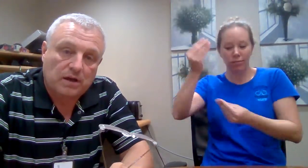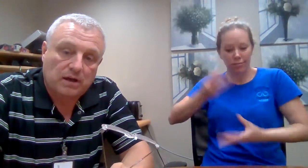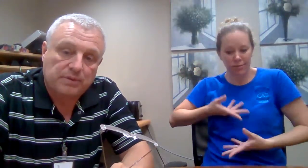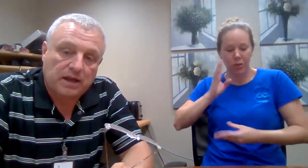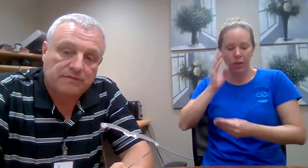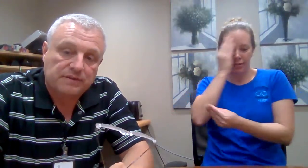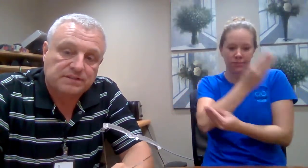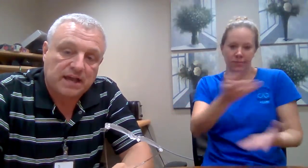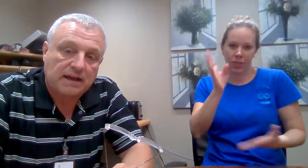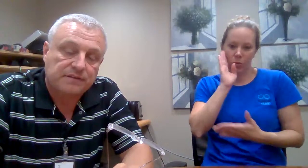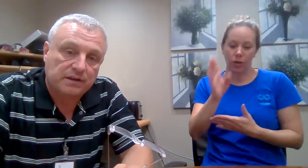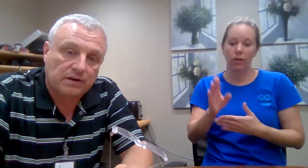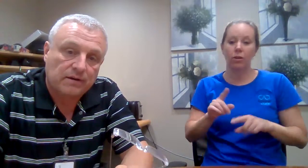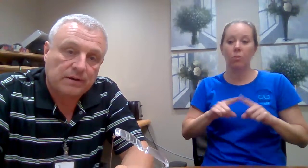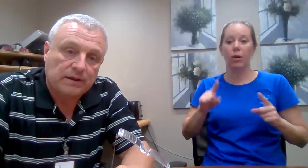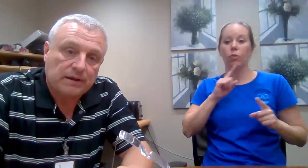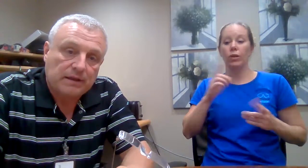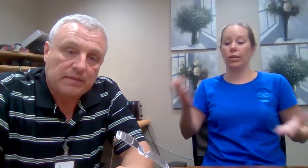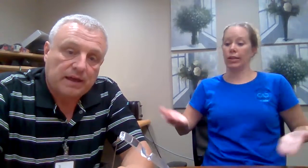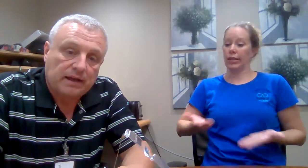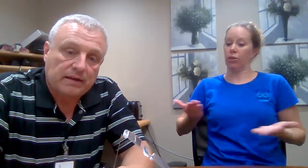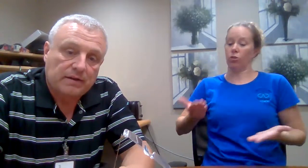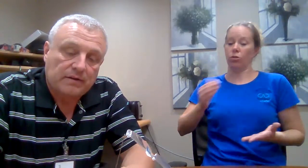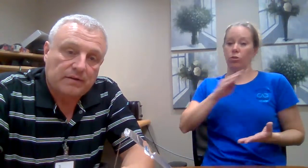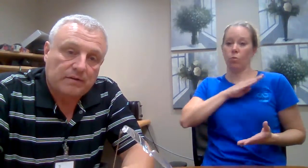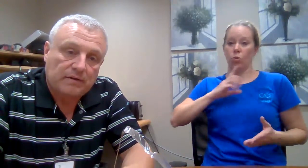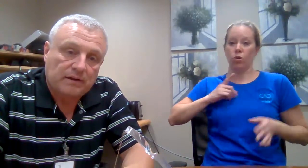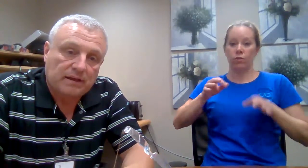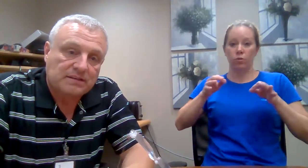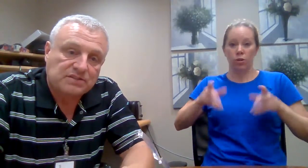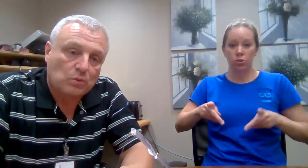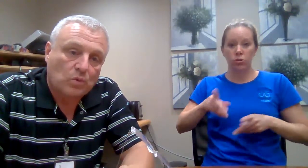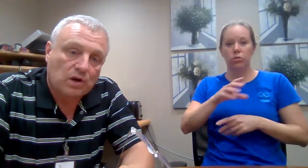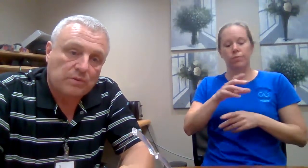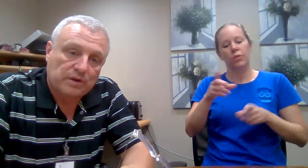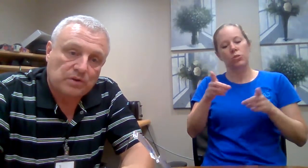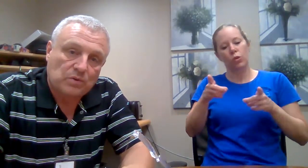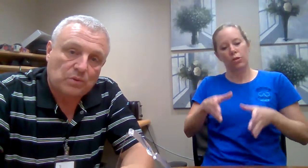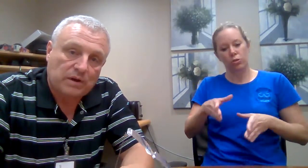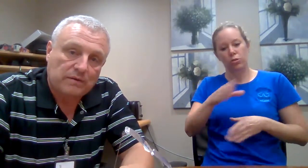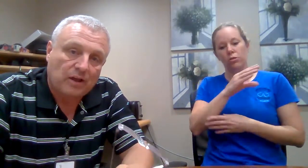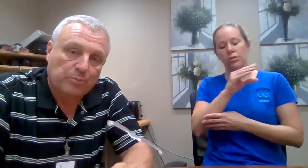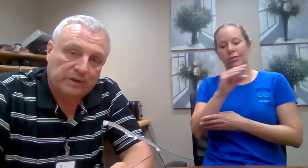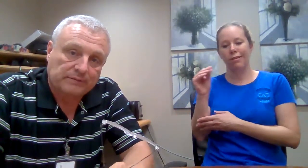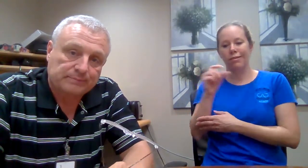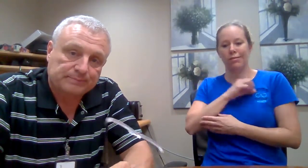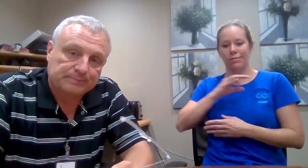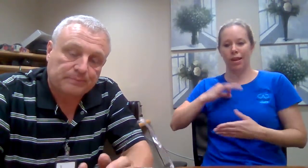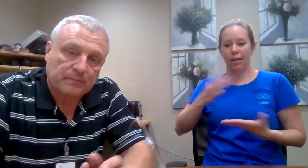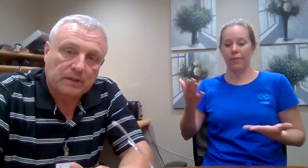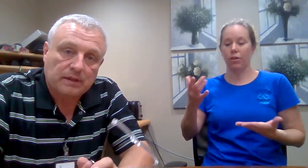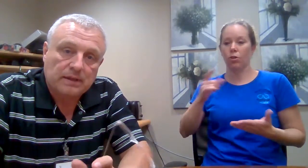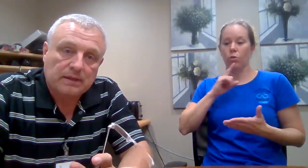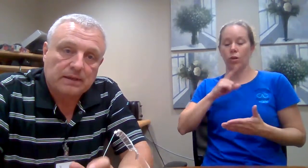and on behalf of the staff here, that it doesn't work without you helping.